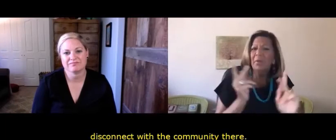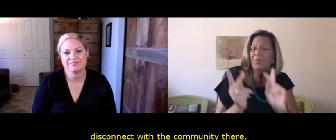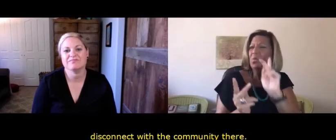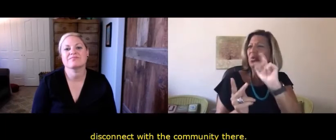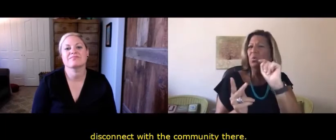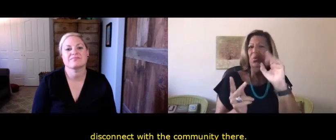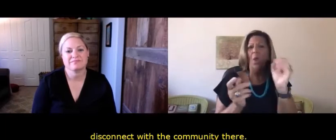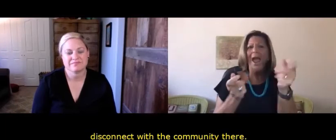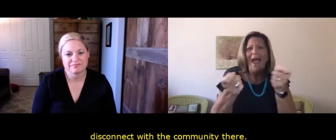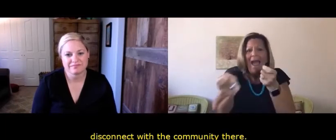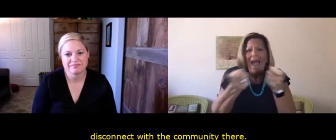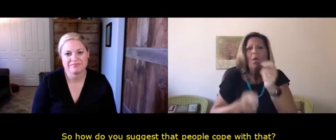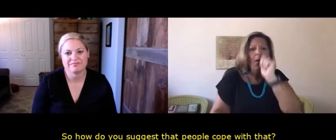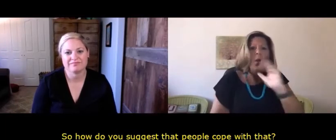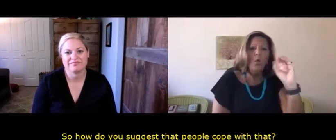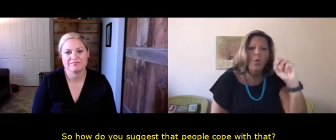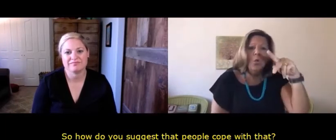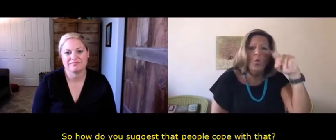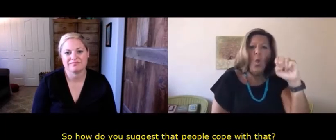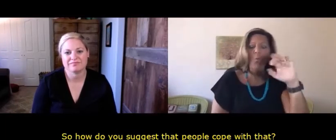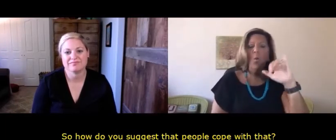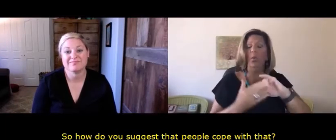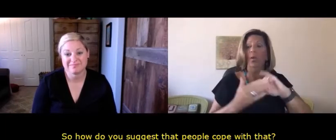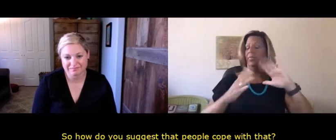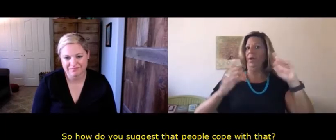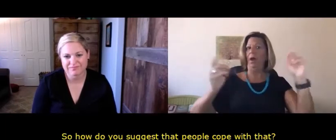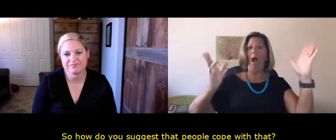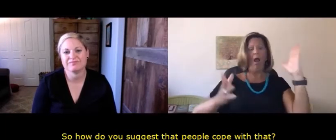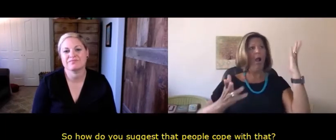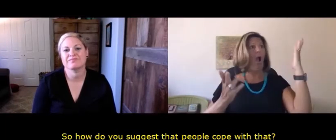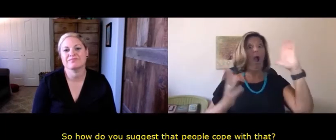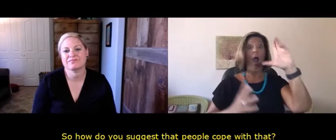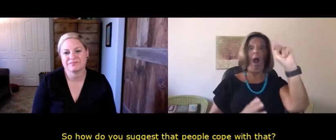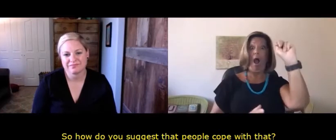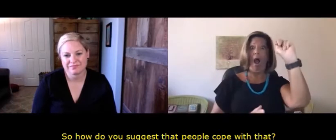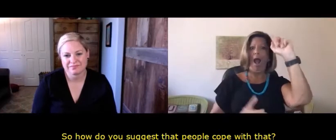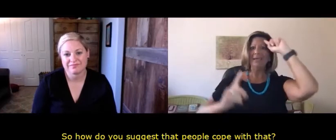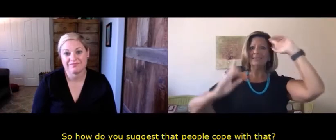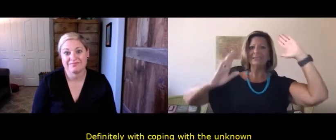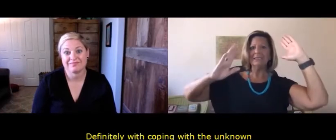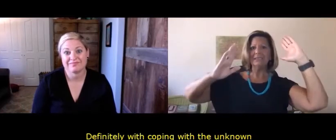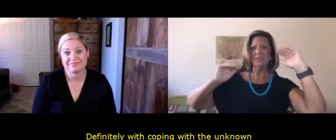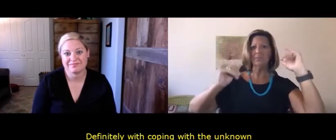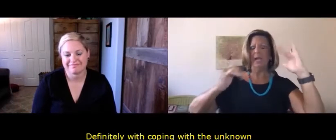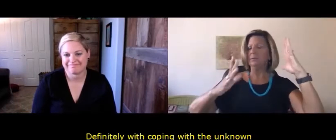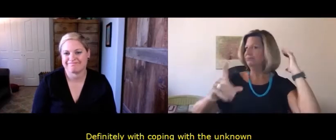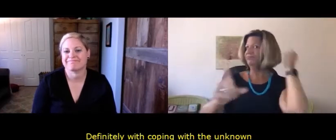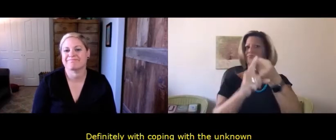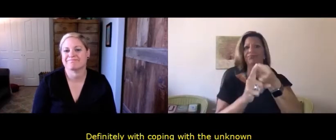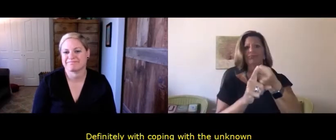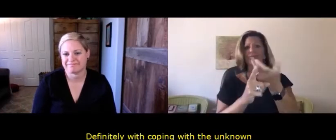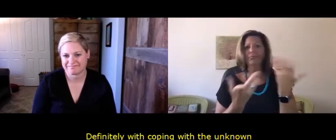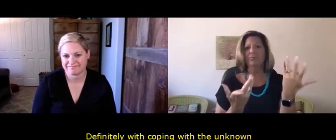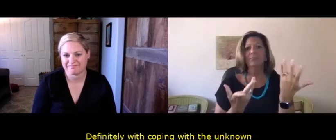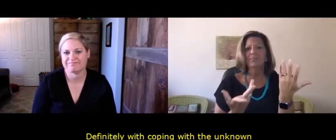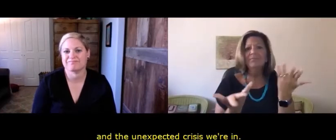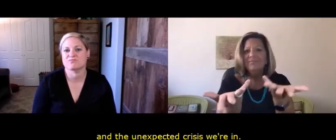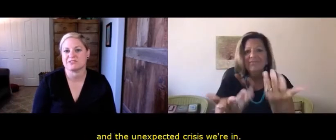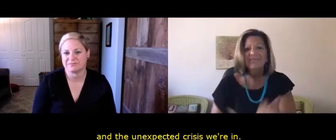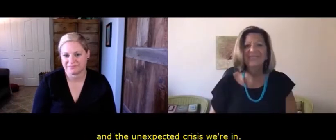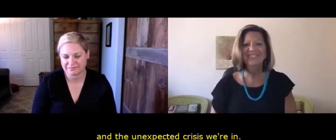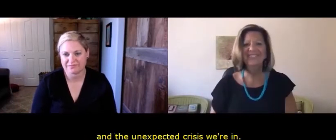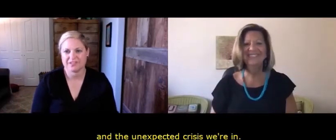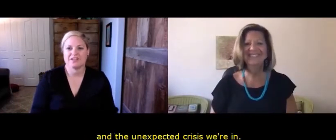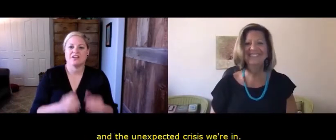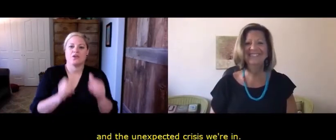definite disconnect with the community there. So how do you suggest that people cope with that? Definitely with coping with the